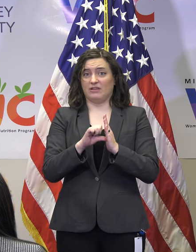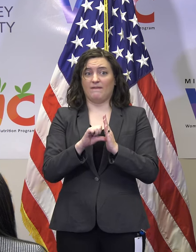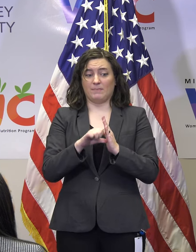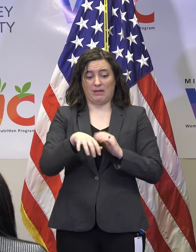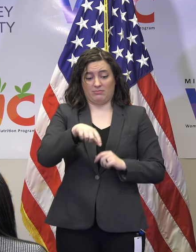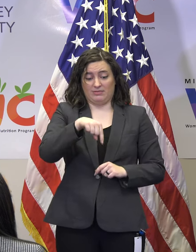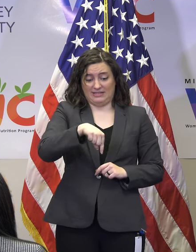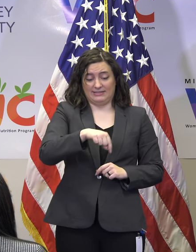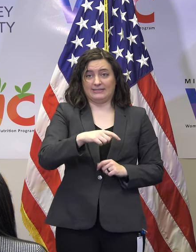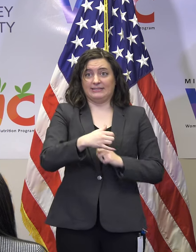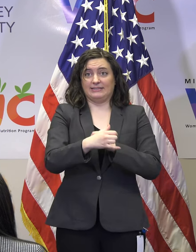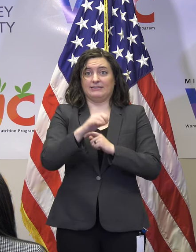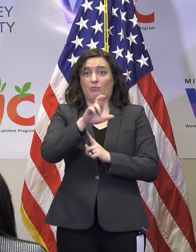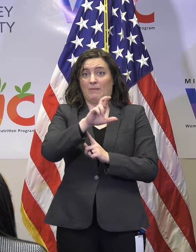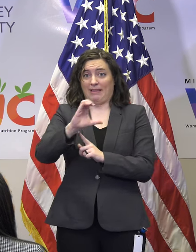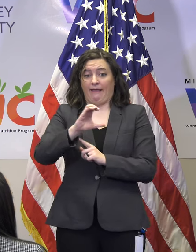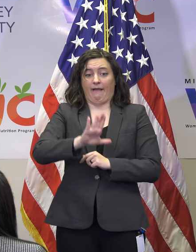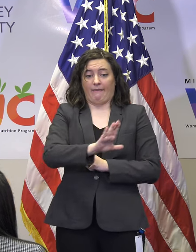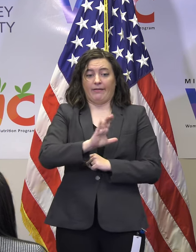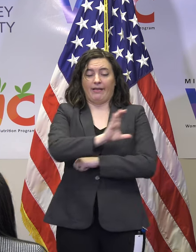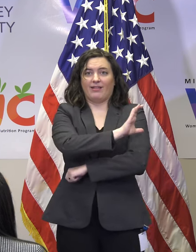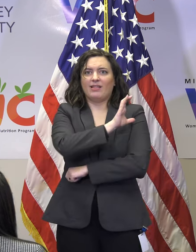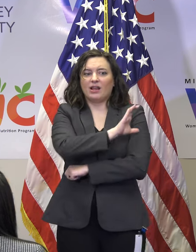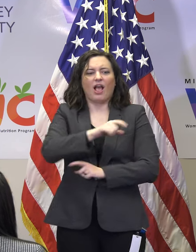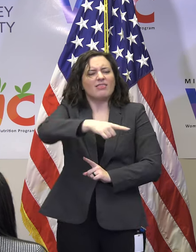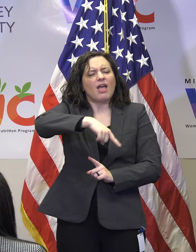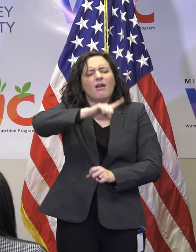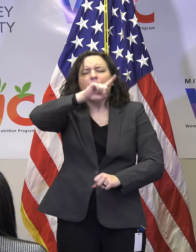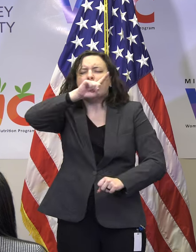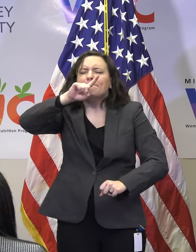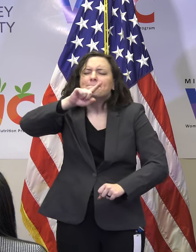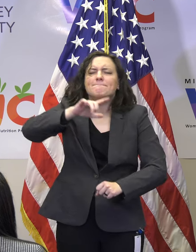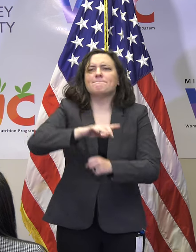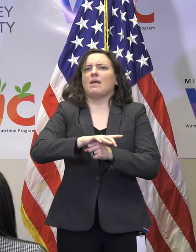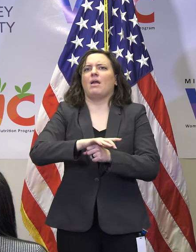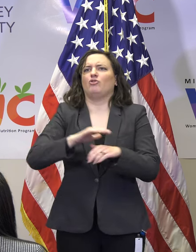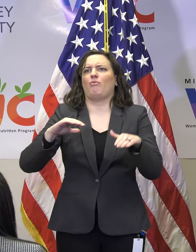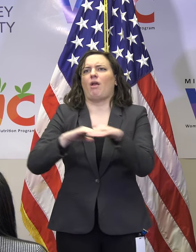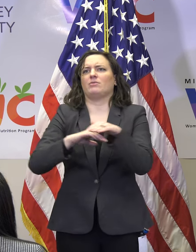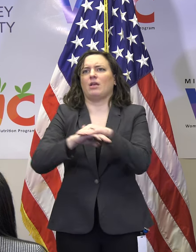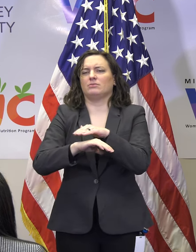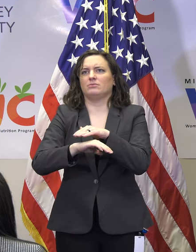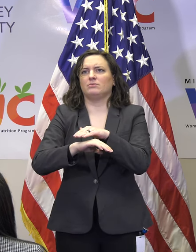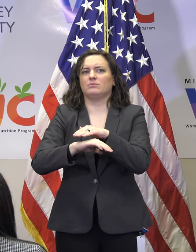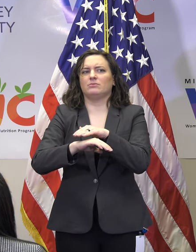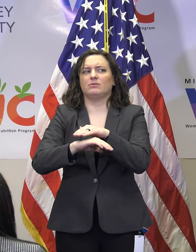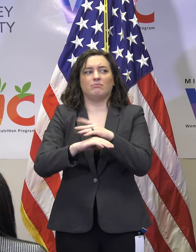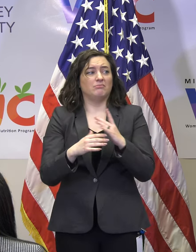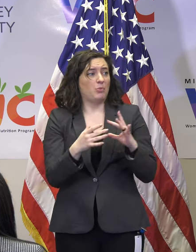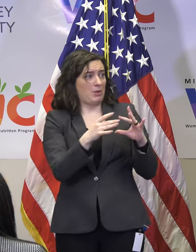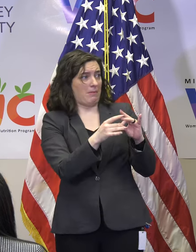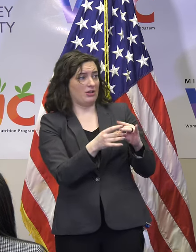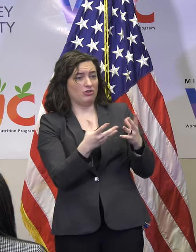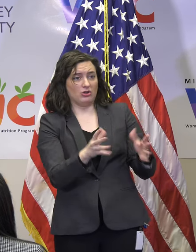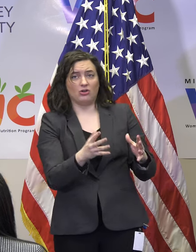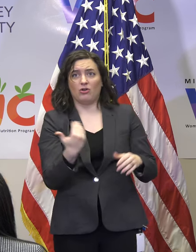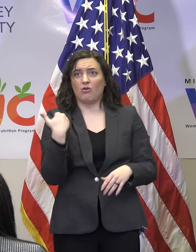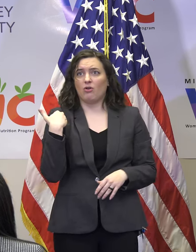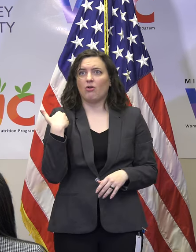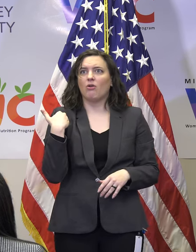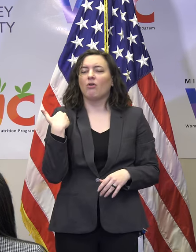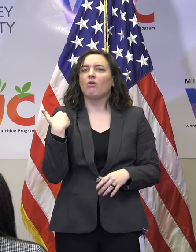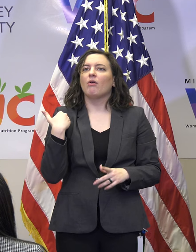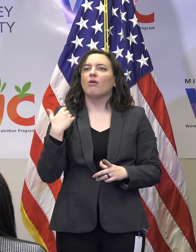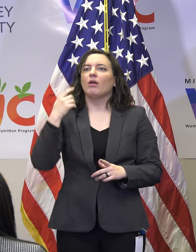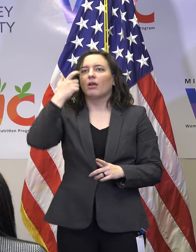in this county is their commitment to accessibility. And it was mentioned earlier. The ability to